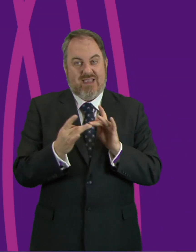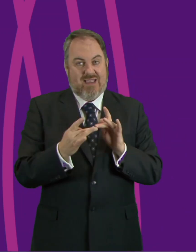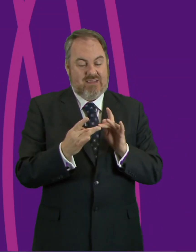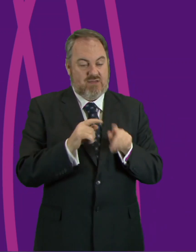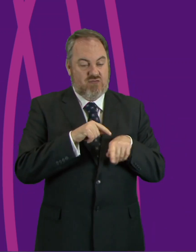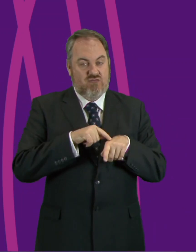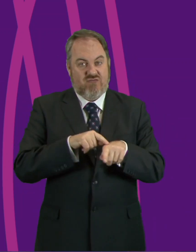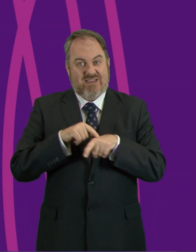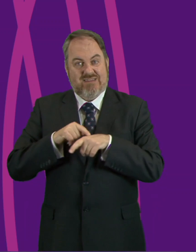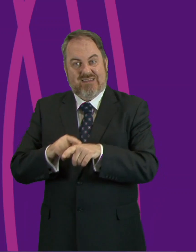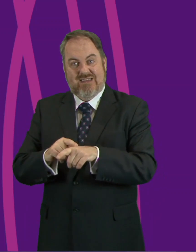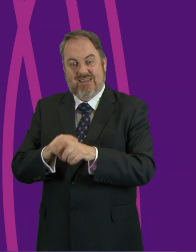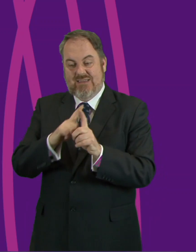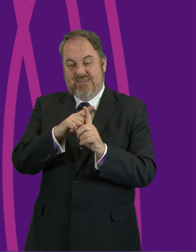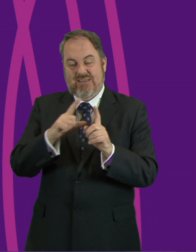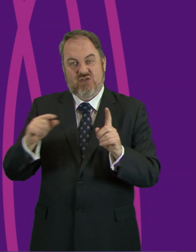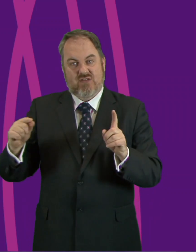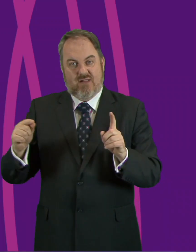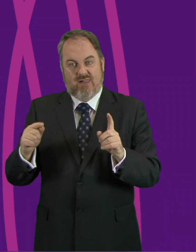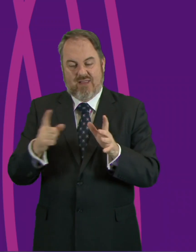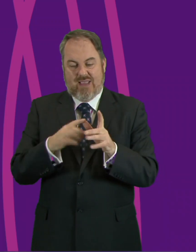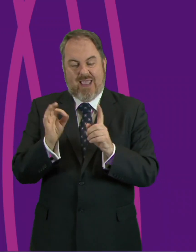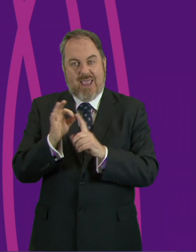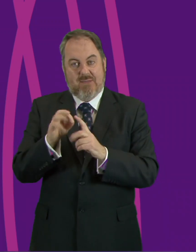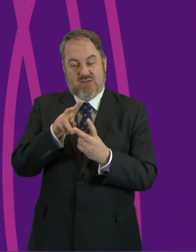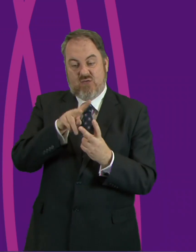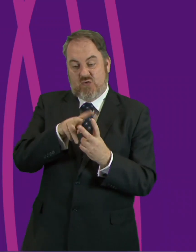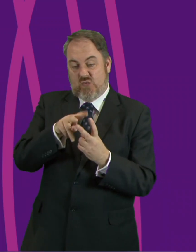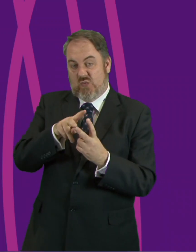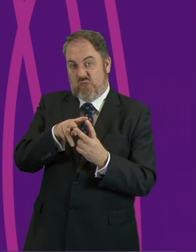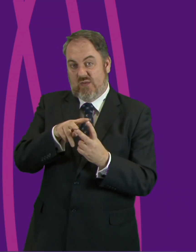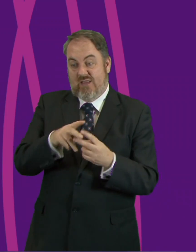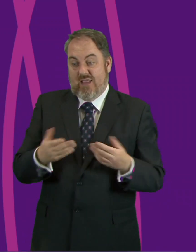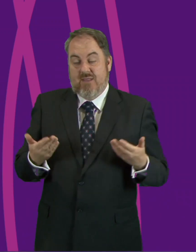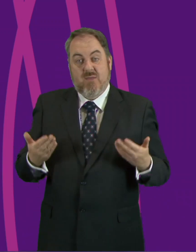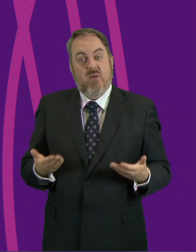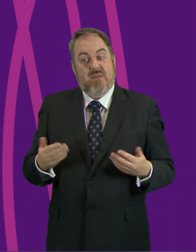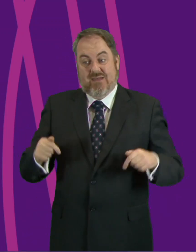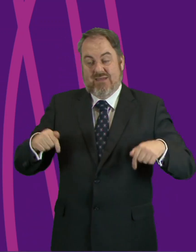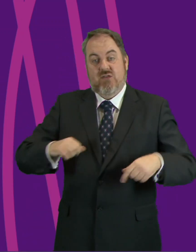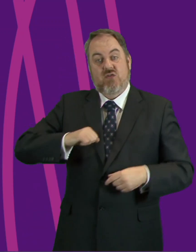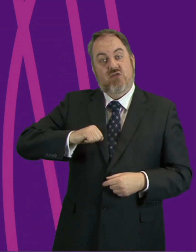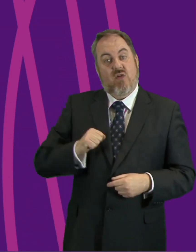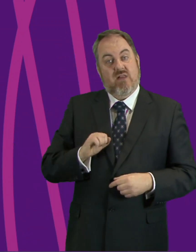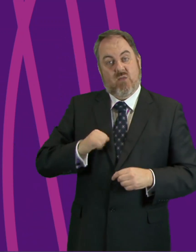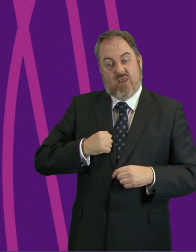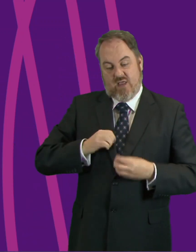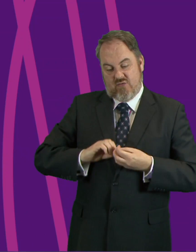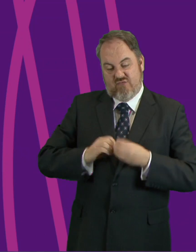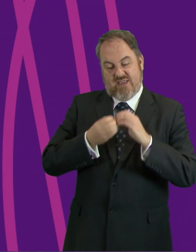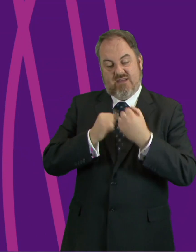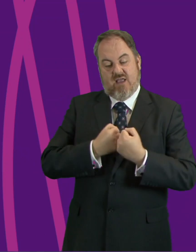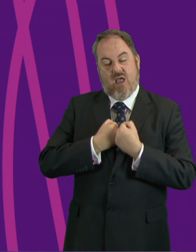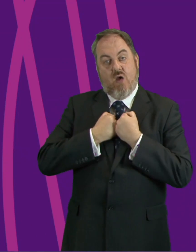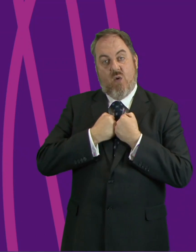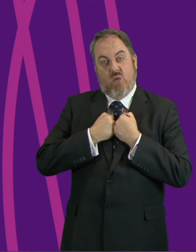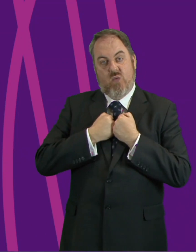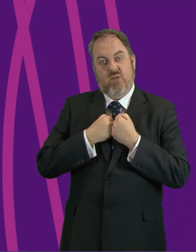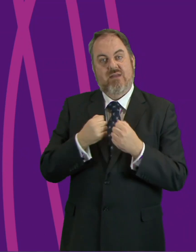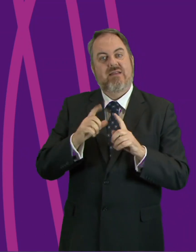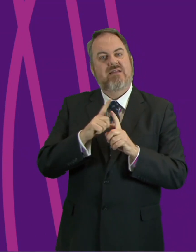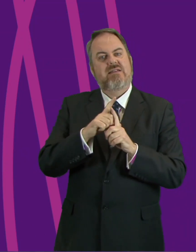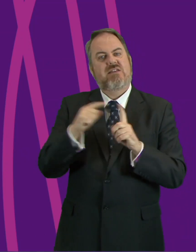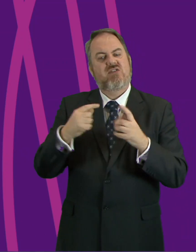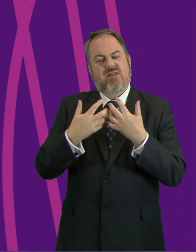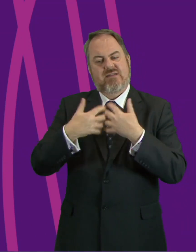digital product that are being talked about here. What we're doing in Scotland is developing a digital tool that will support